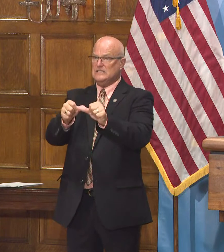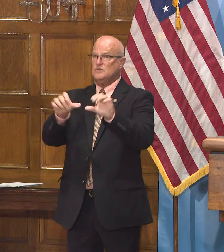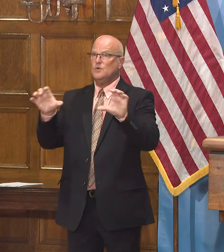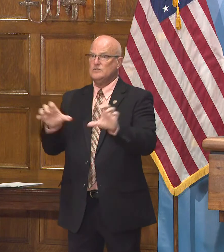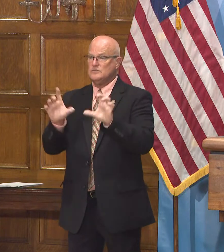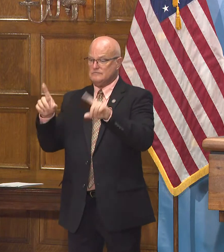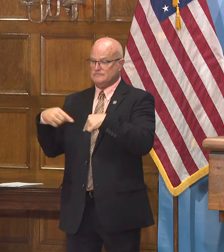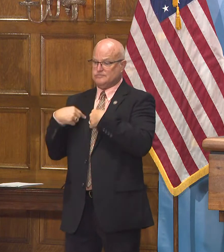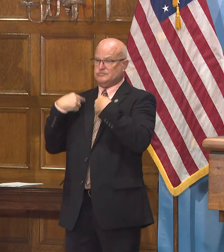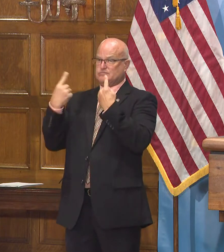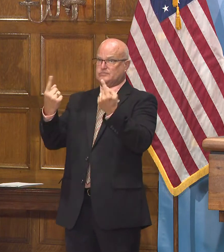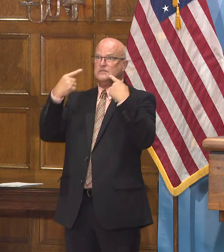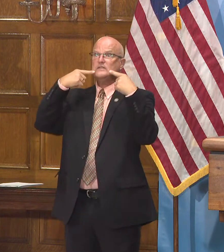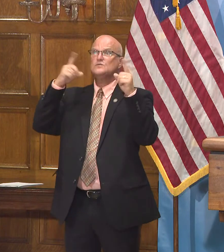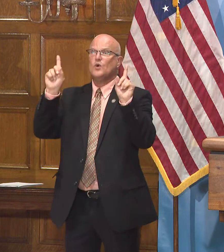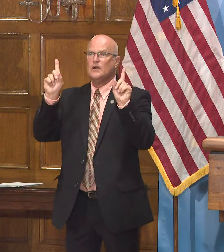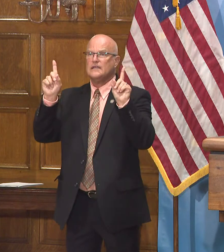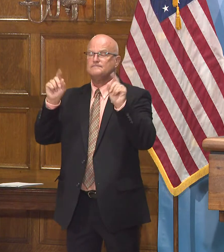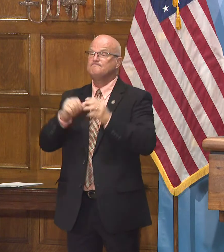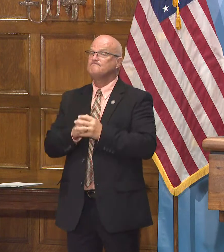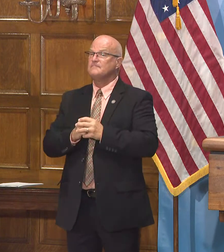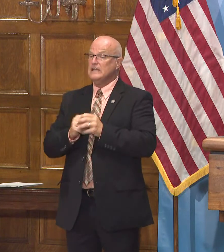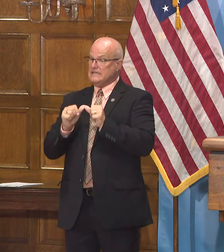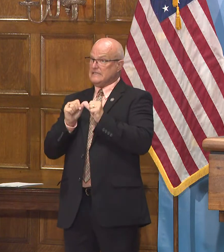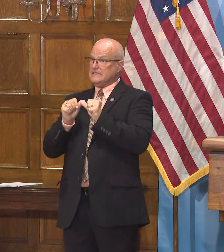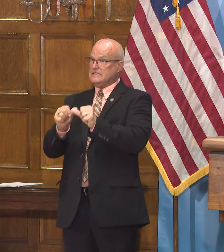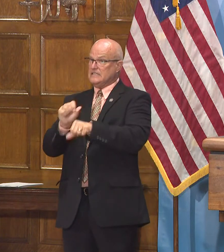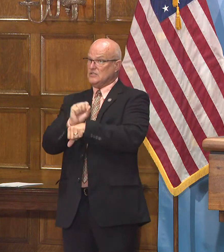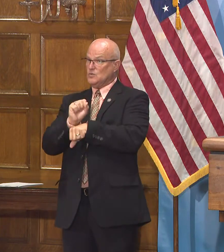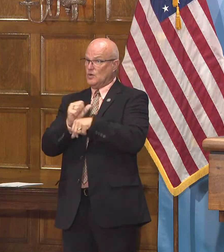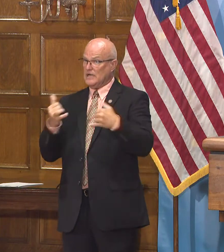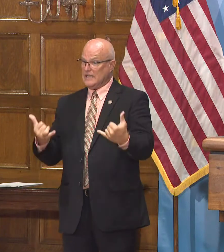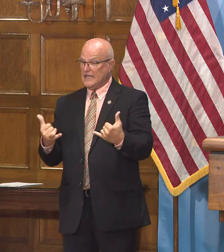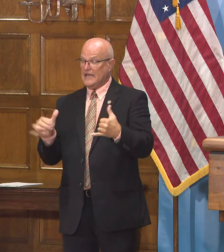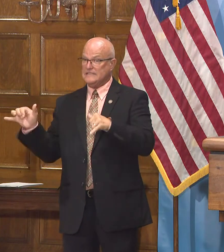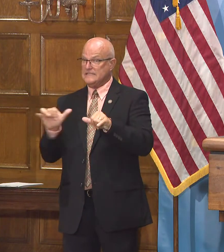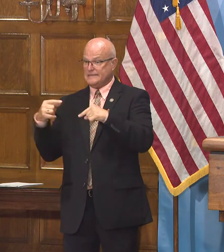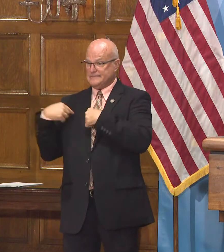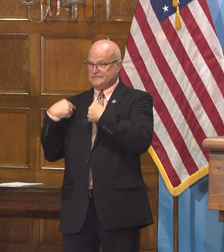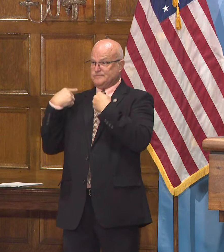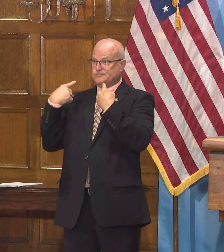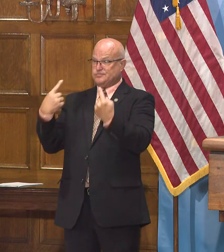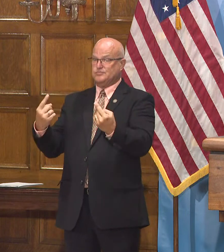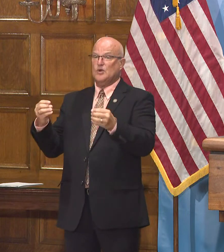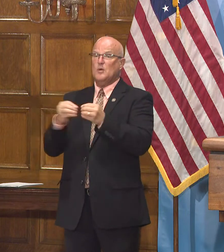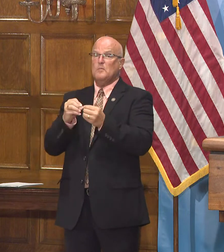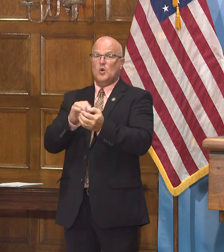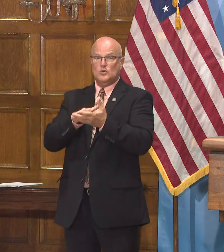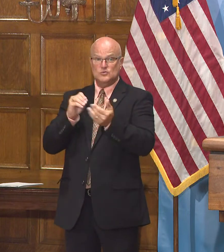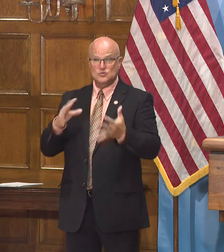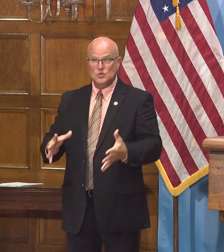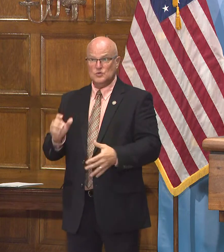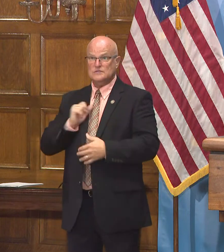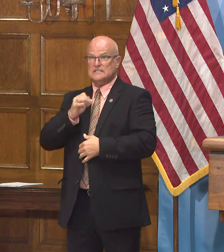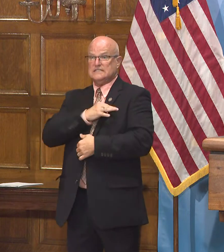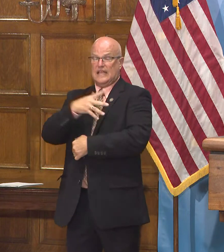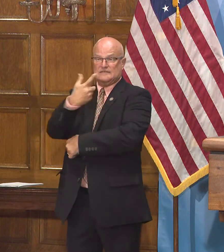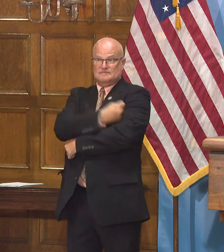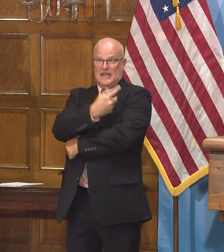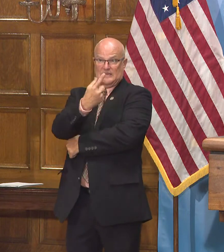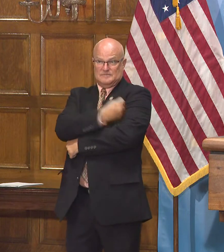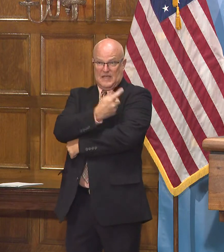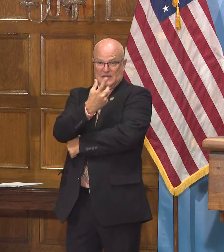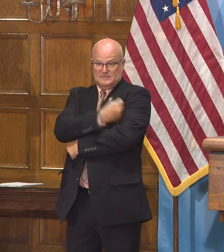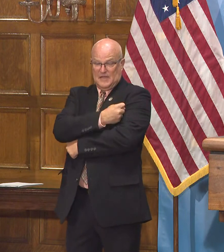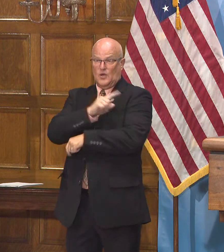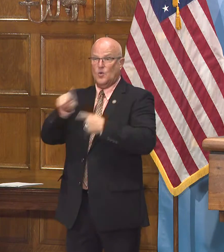It is working. And if you keep doing what you're doing with the work on getting more students and staff vaccinated when they